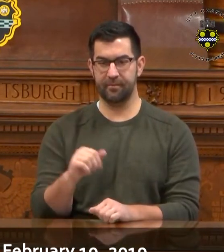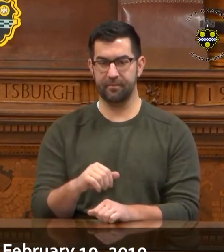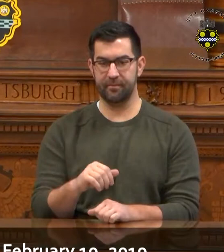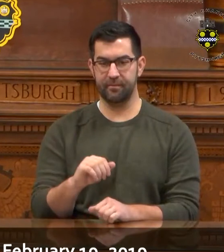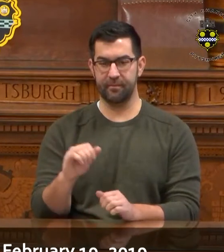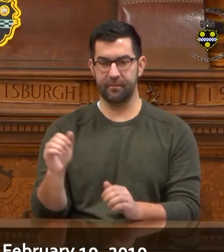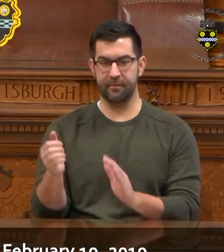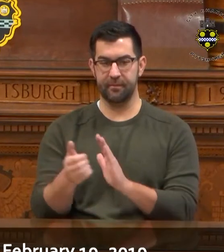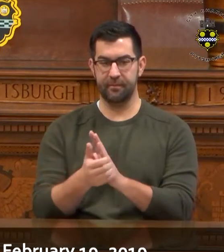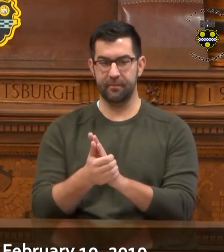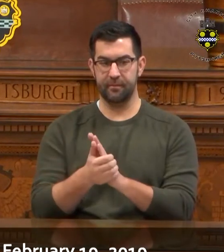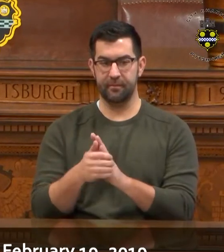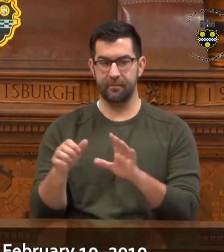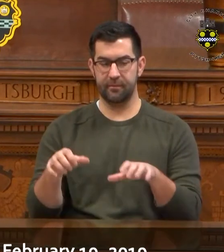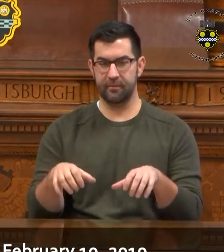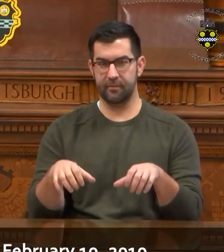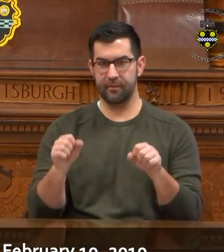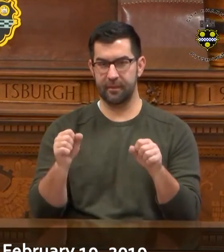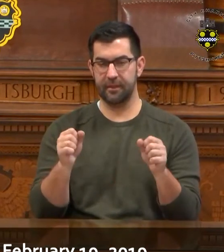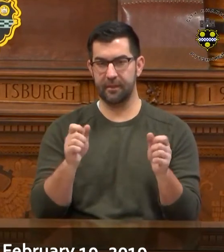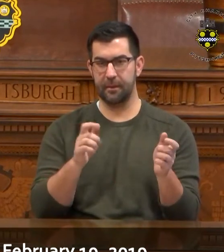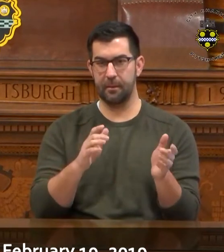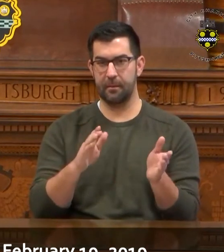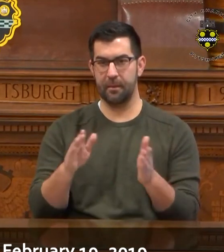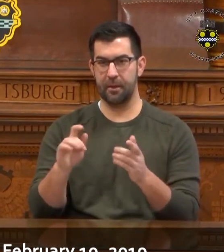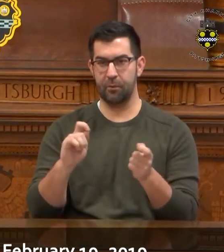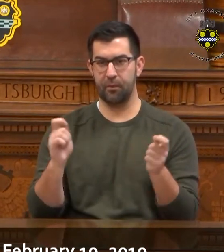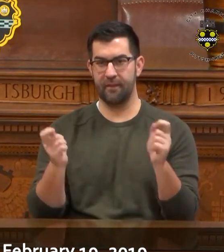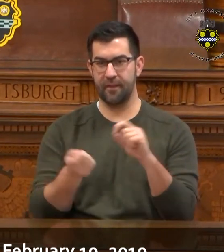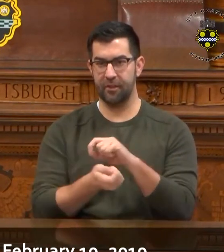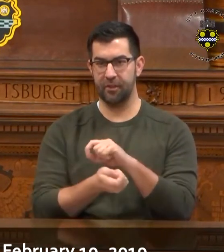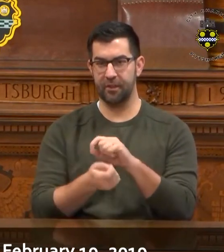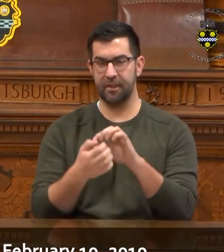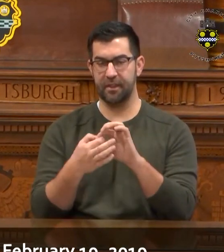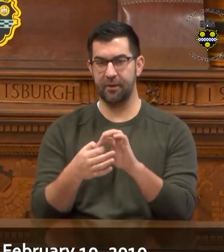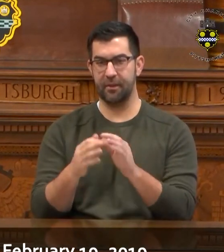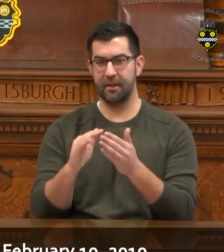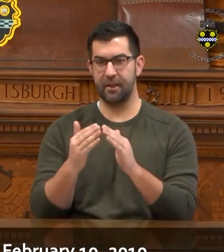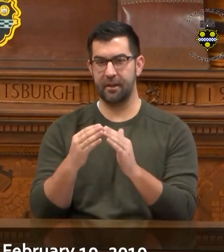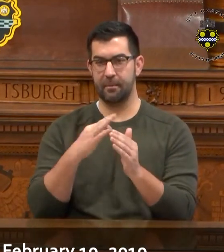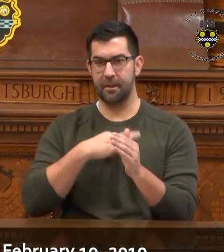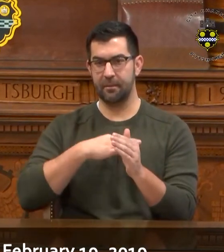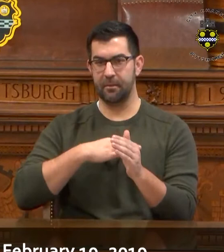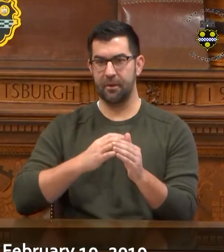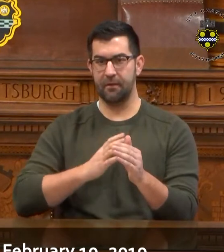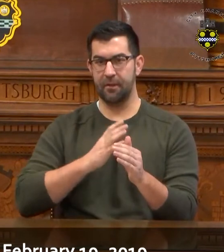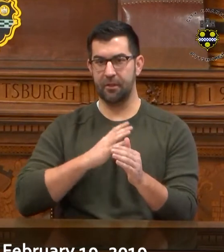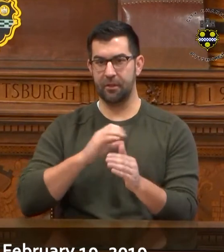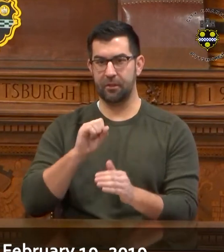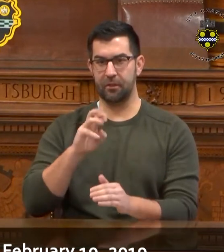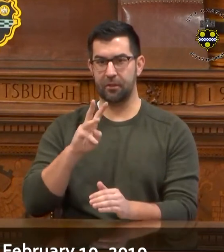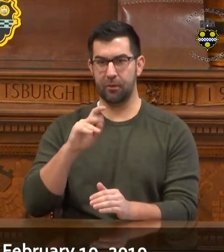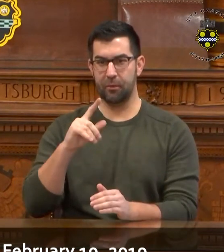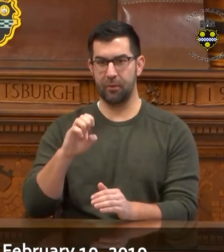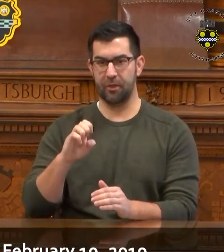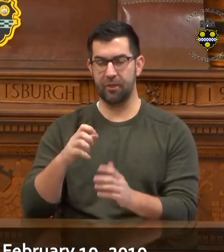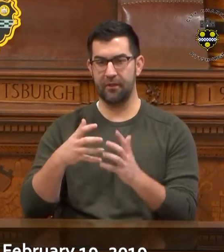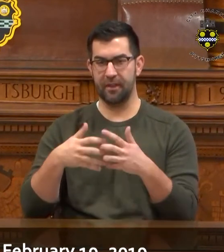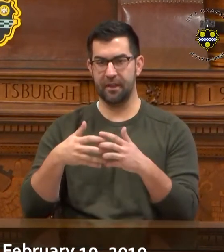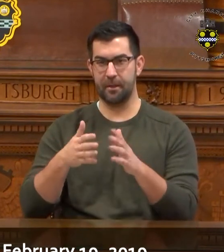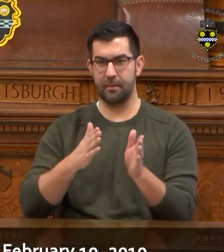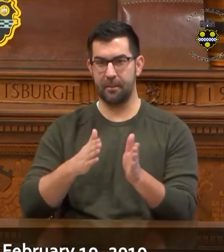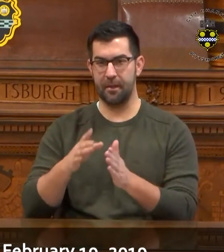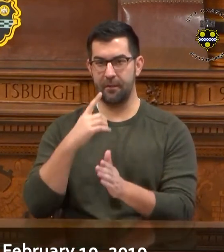1403, Resolution Adopting Plan Revision to the City of Pittsburgh's Official Sewage Facilities Plan